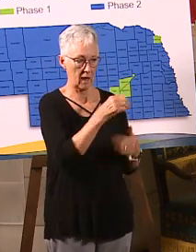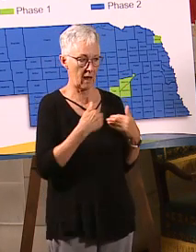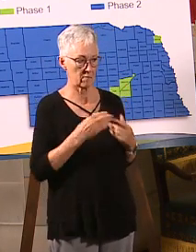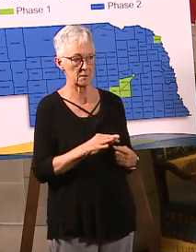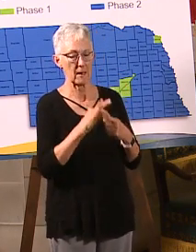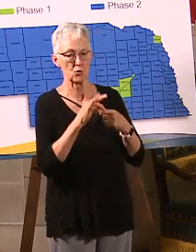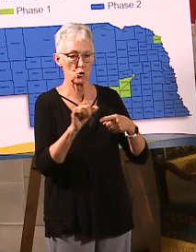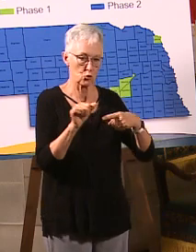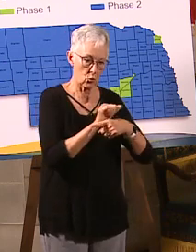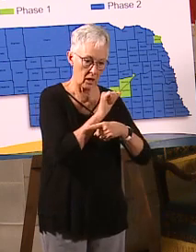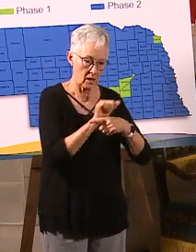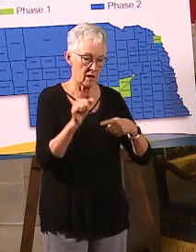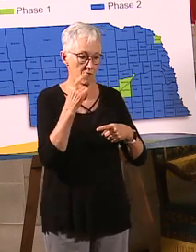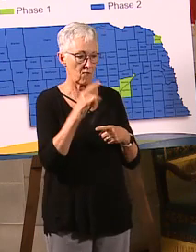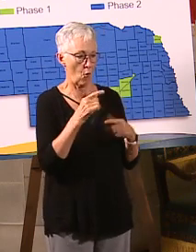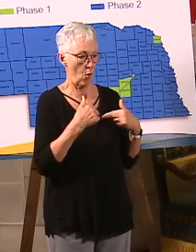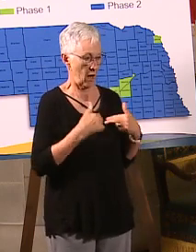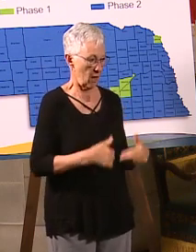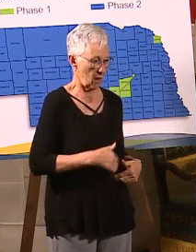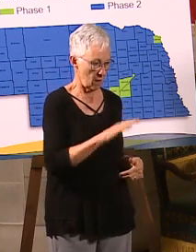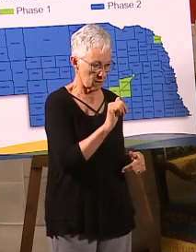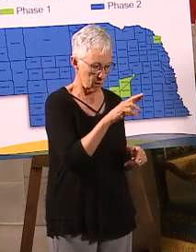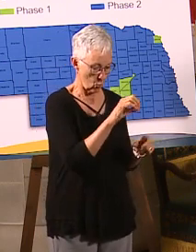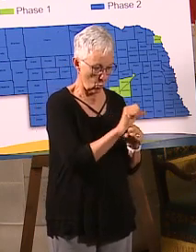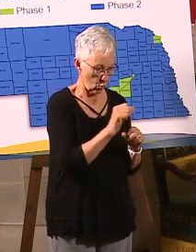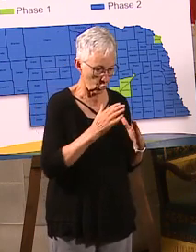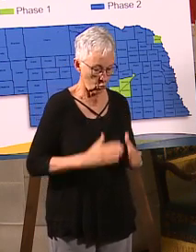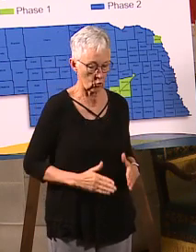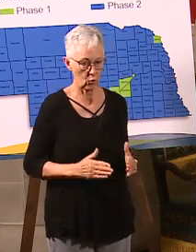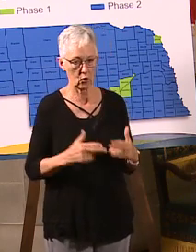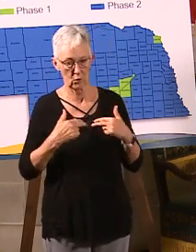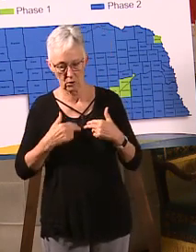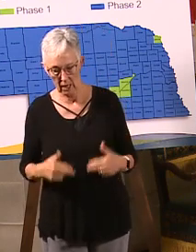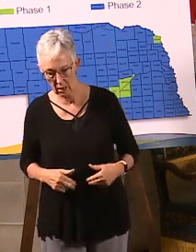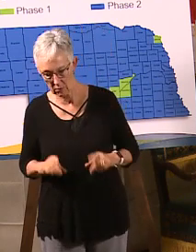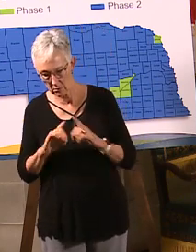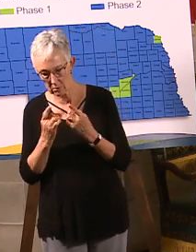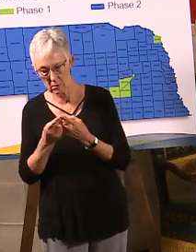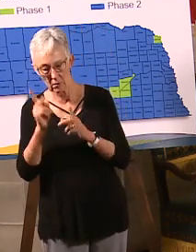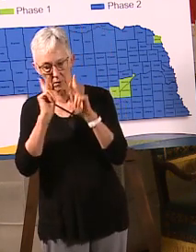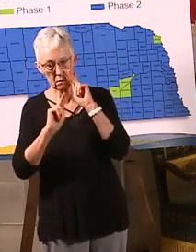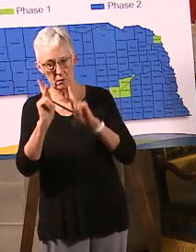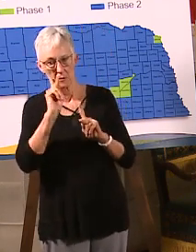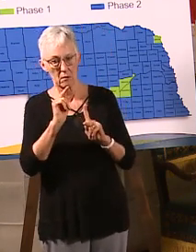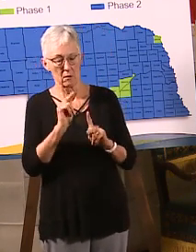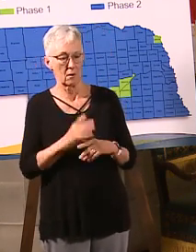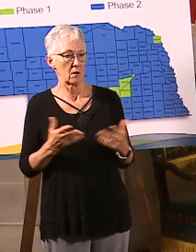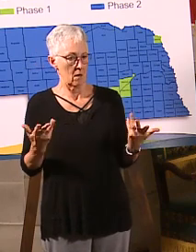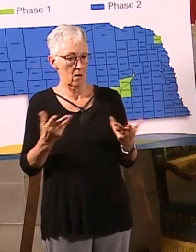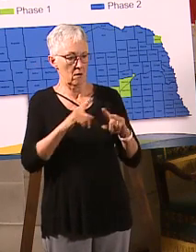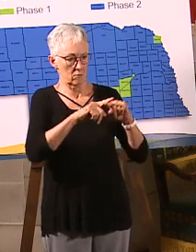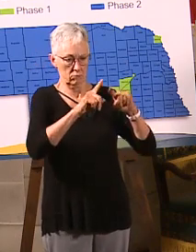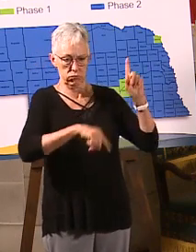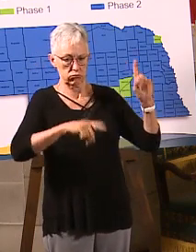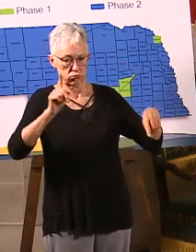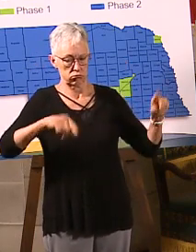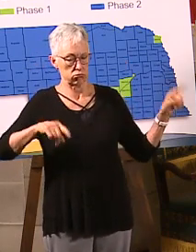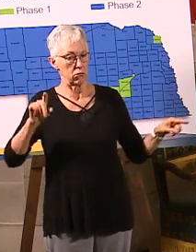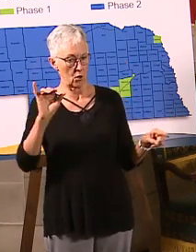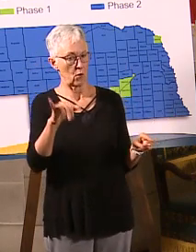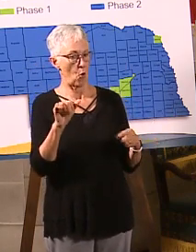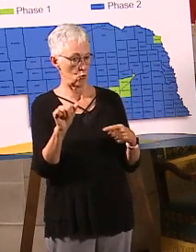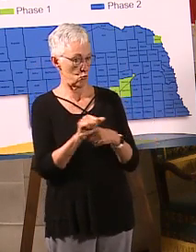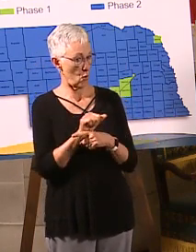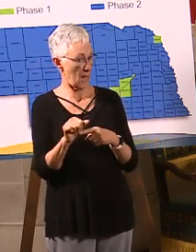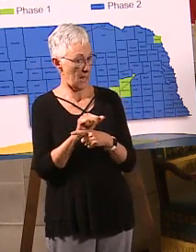workers, healthcare workers, public health departments throughout the state. And those have backed away a little bit simply